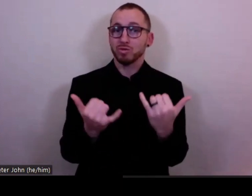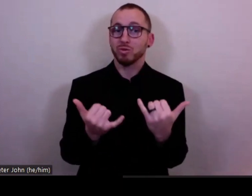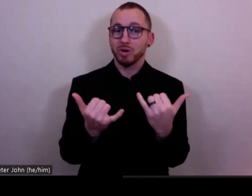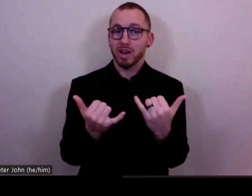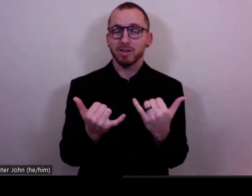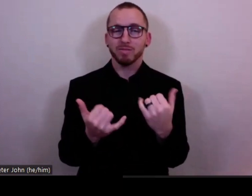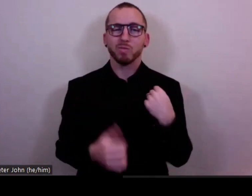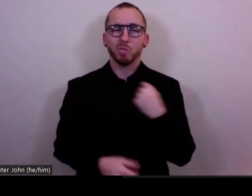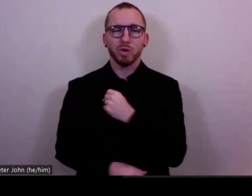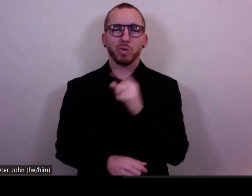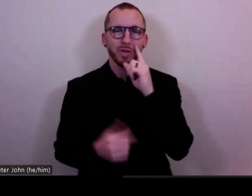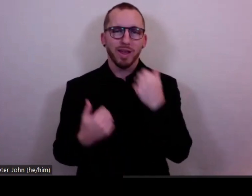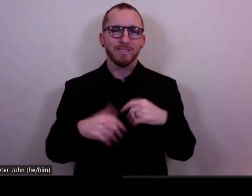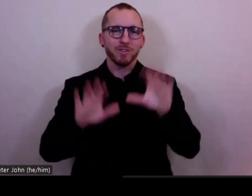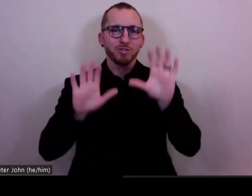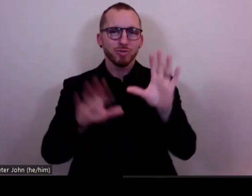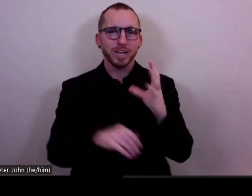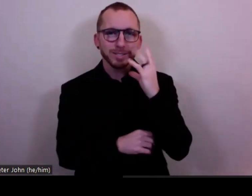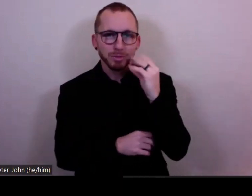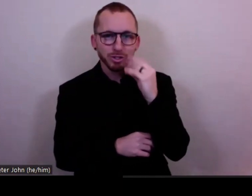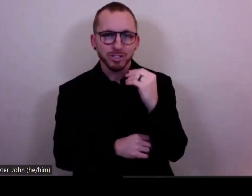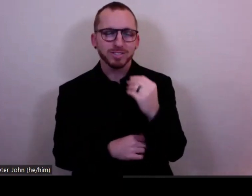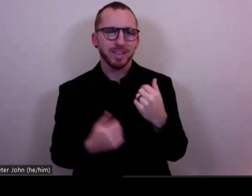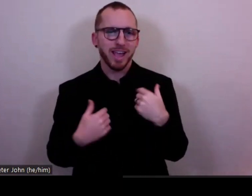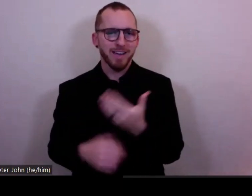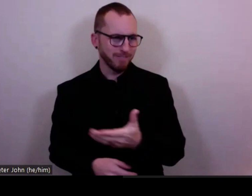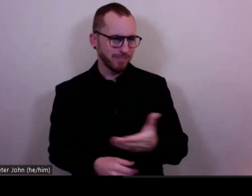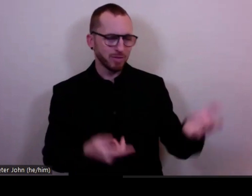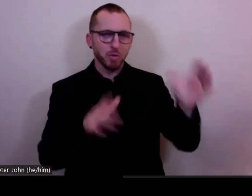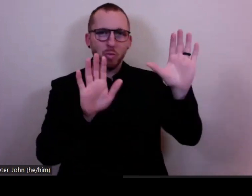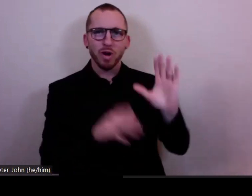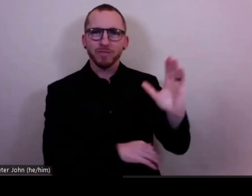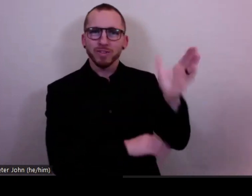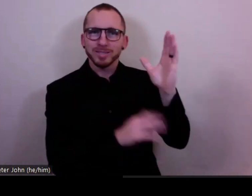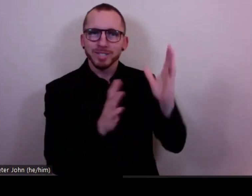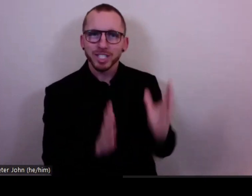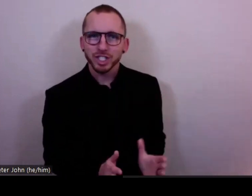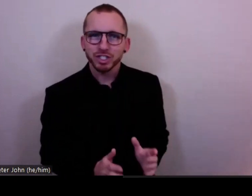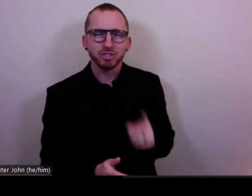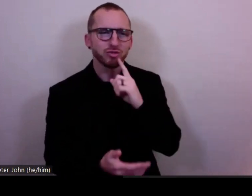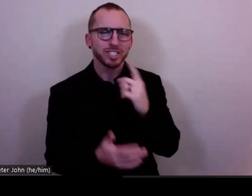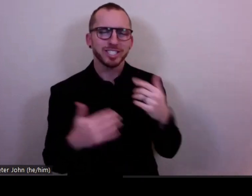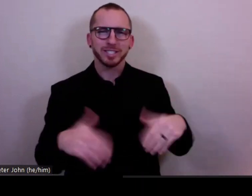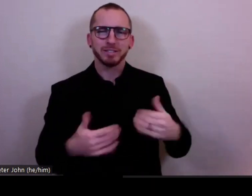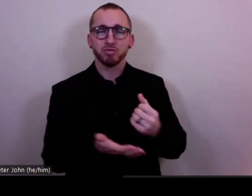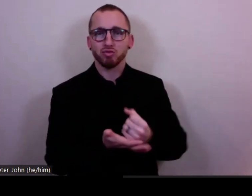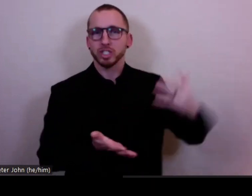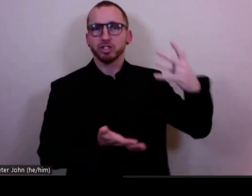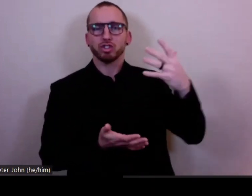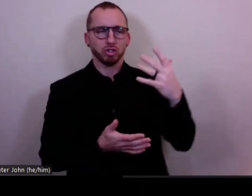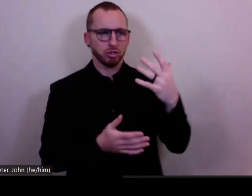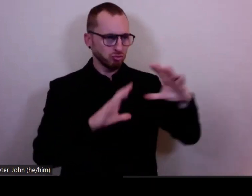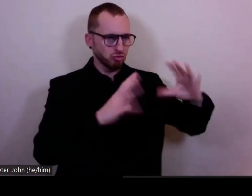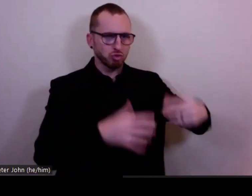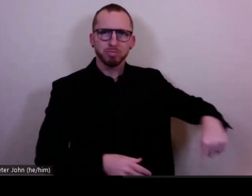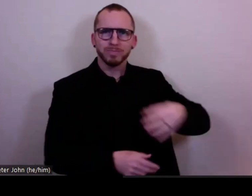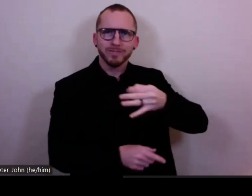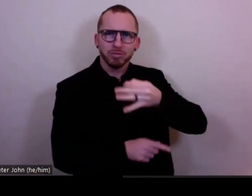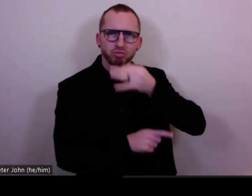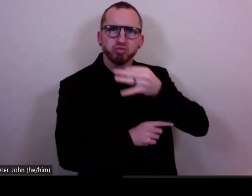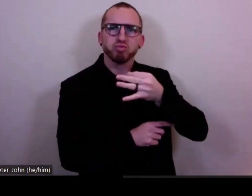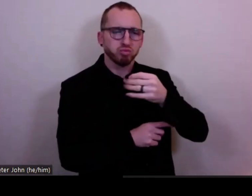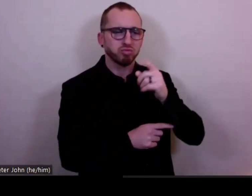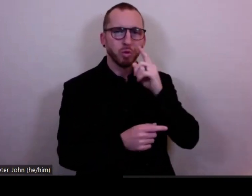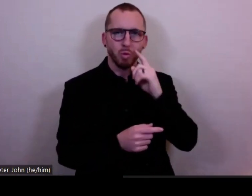great experience. We've got wonderful speakers here today, a very rich group of experts that are going to take